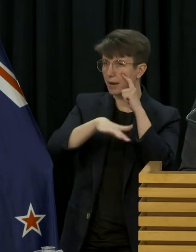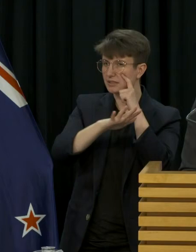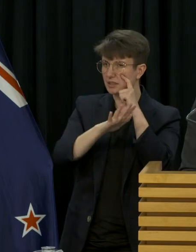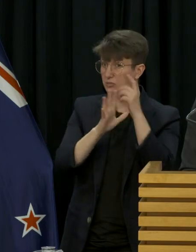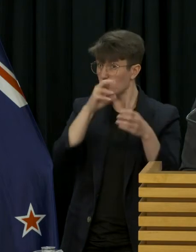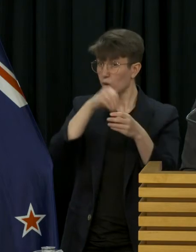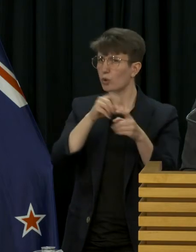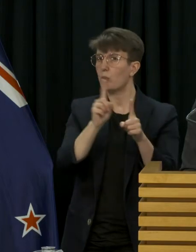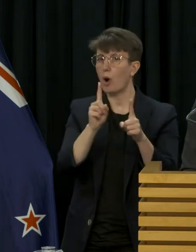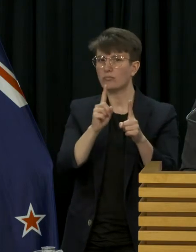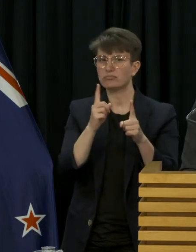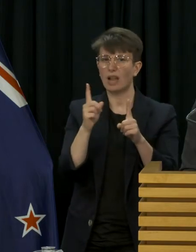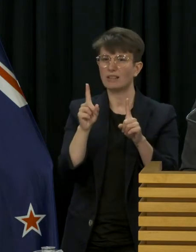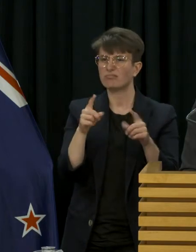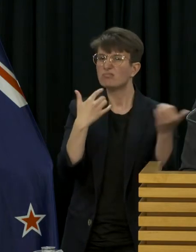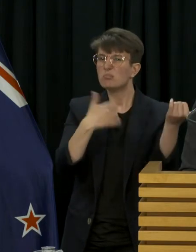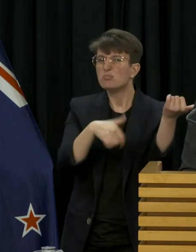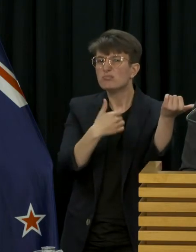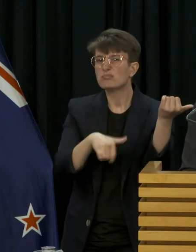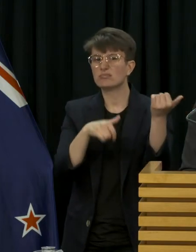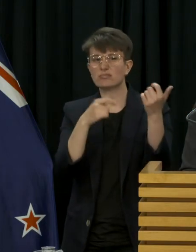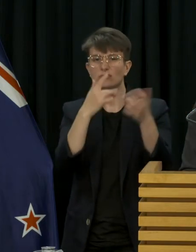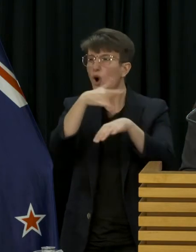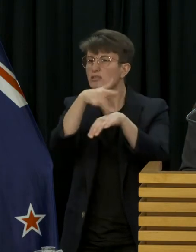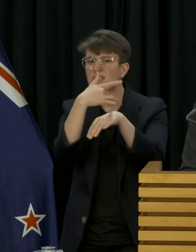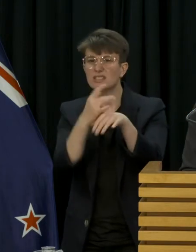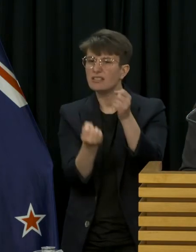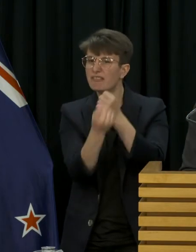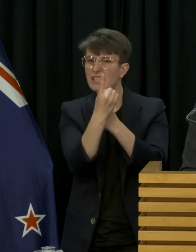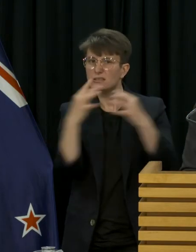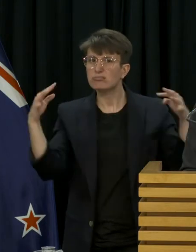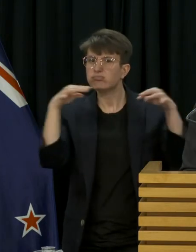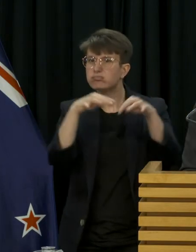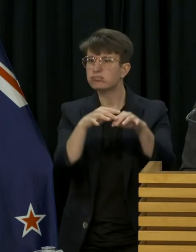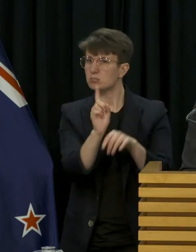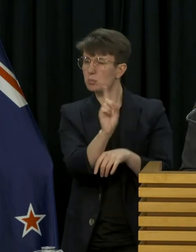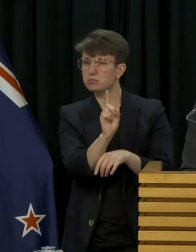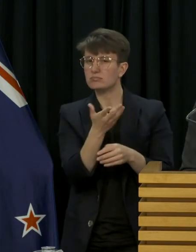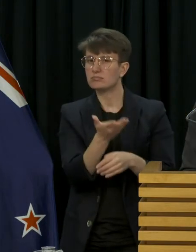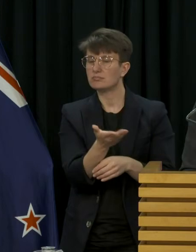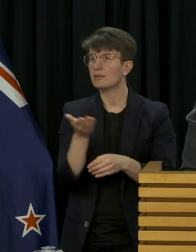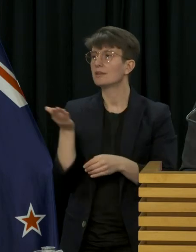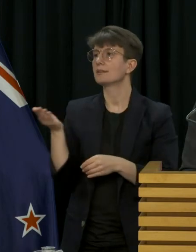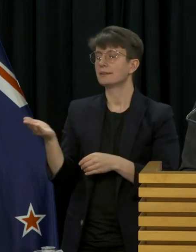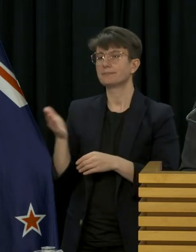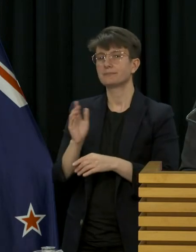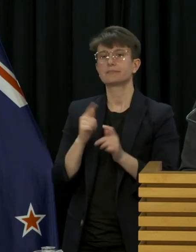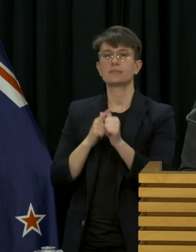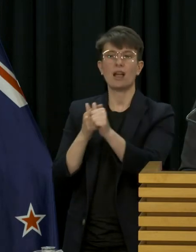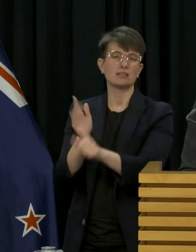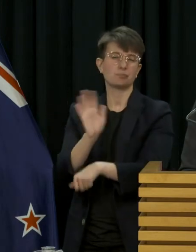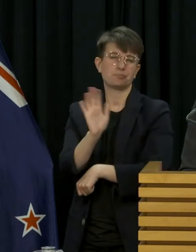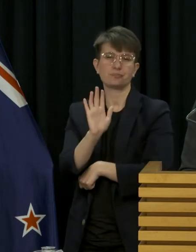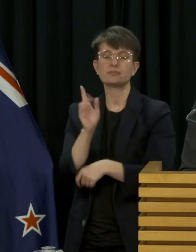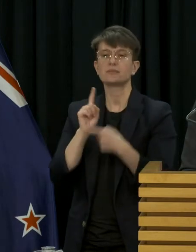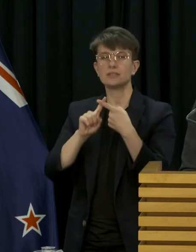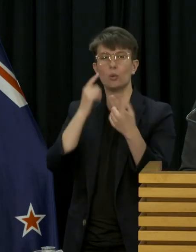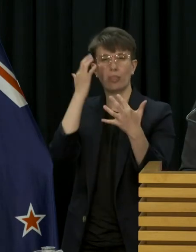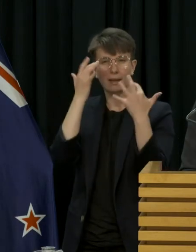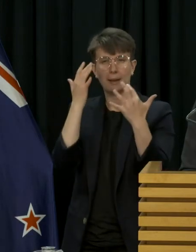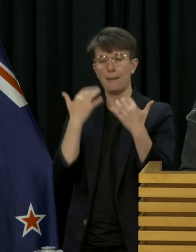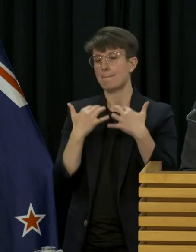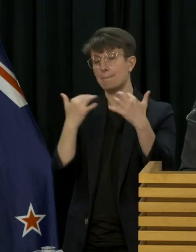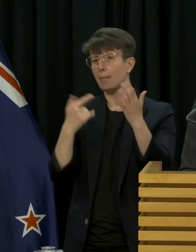the summer? No, what we're considering is still public transport more broadly and passenger transport more broadly